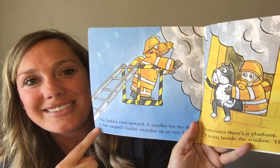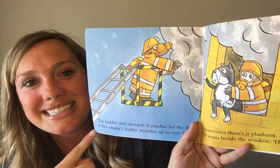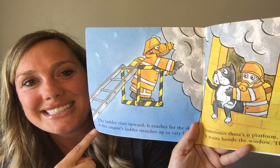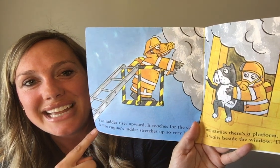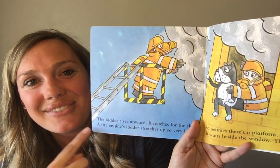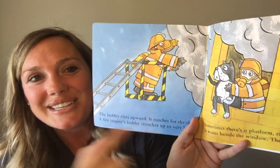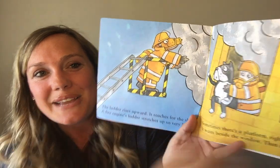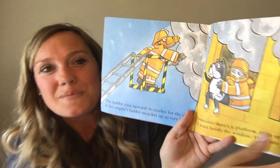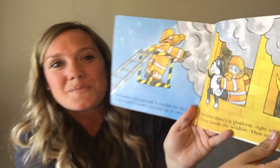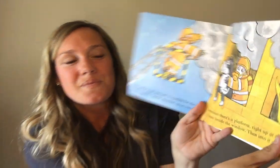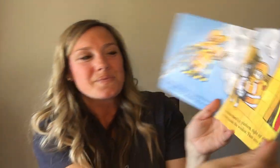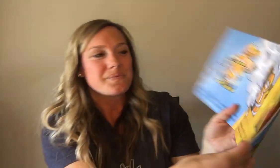to safety.